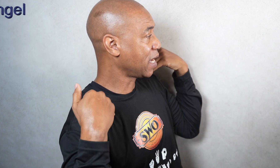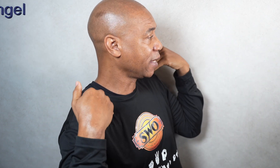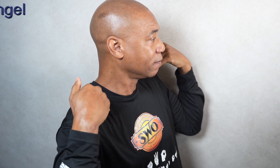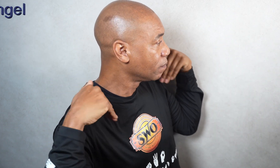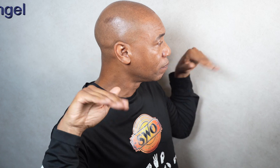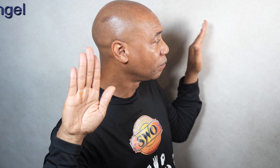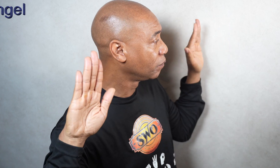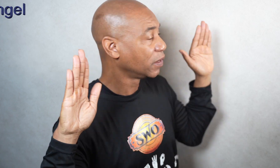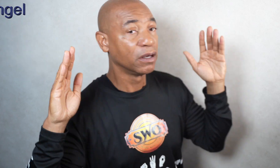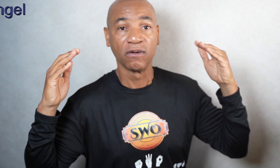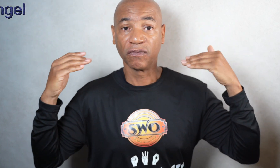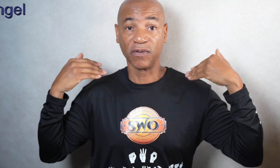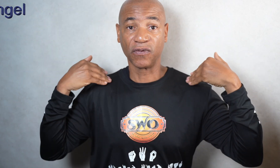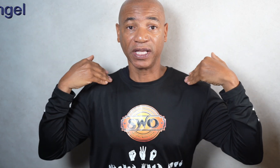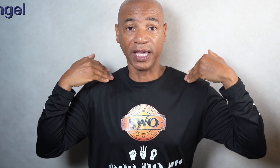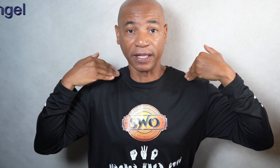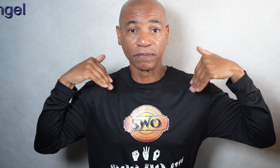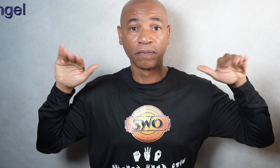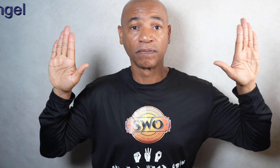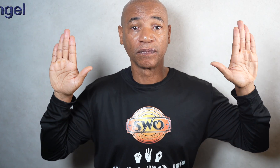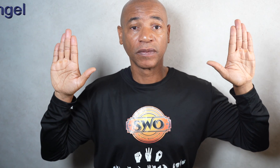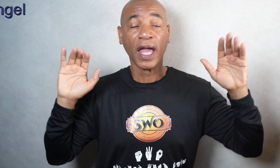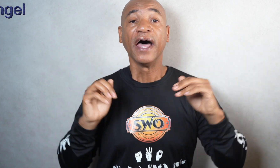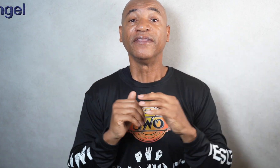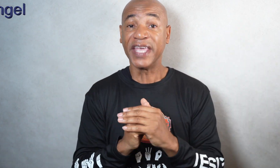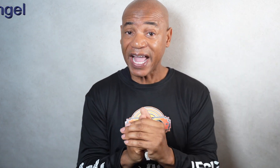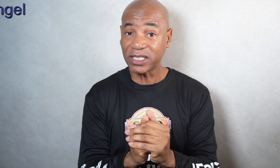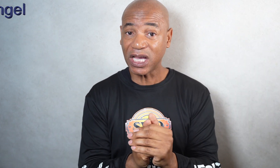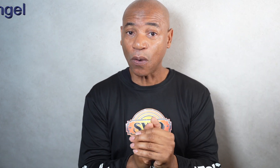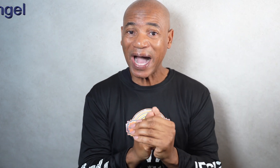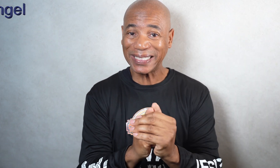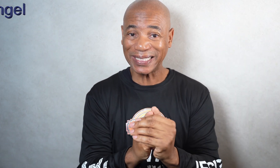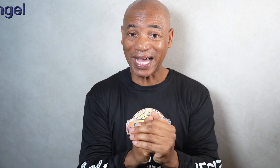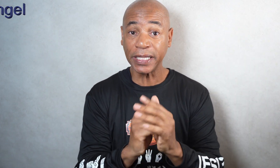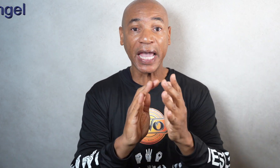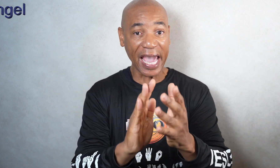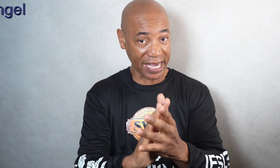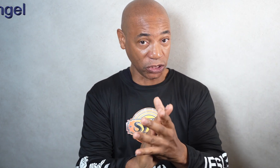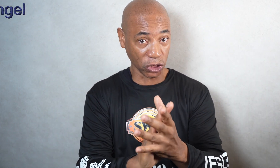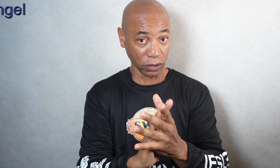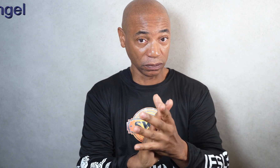side, from the front again. That is how I sign angel.